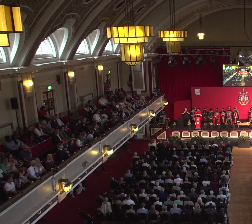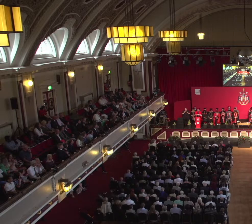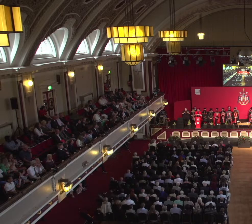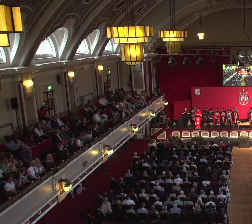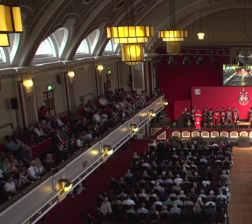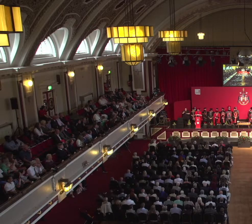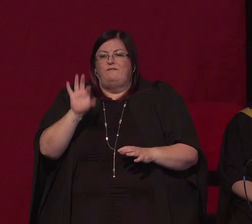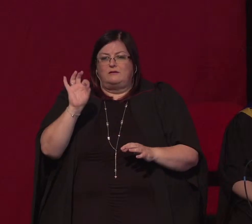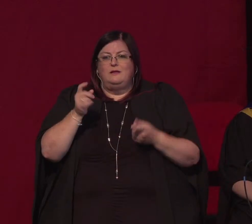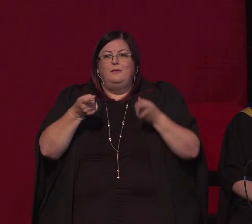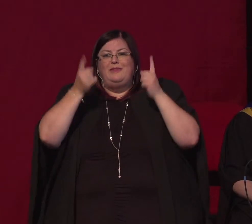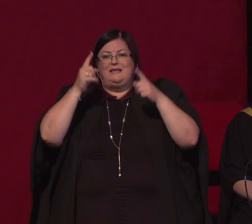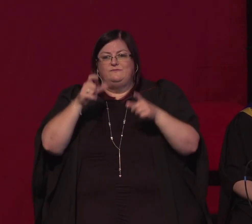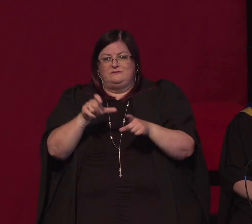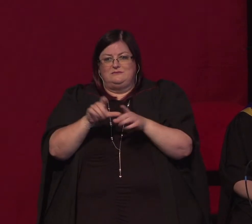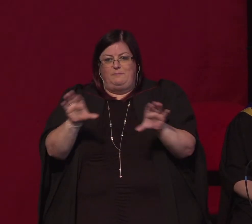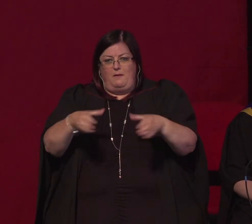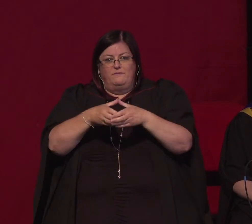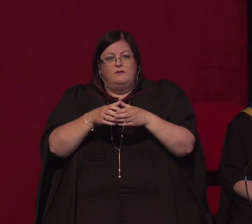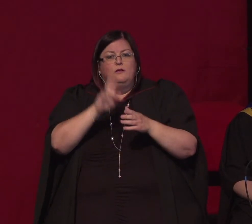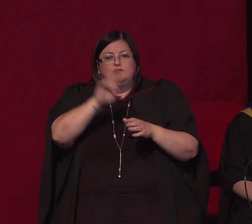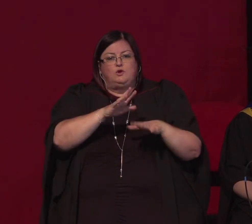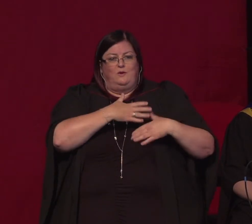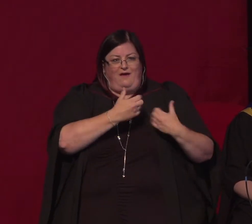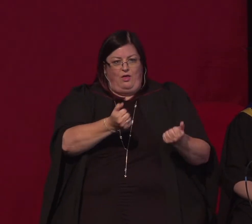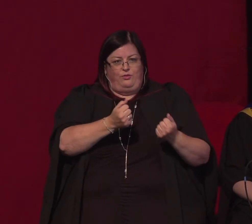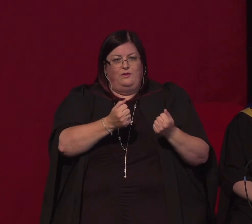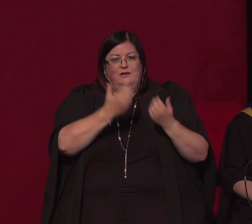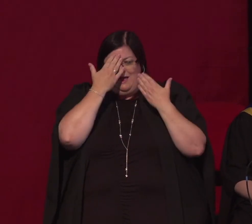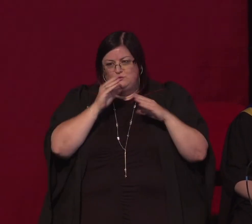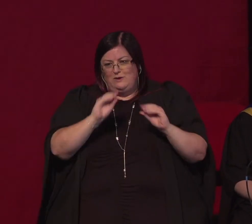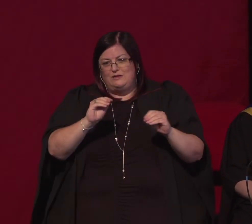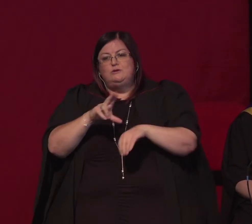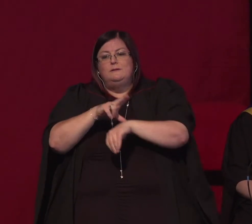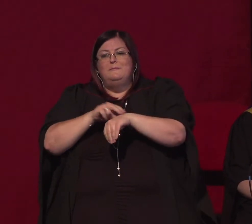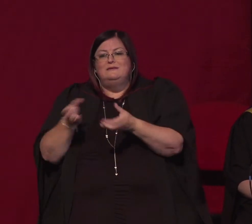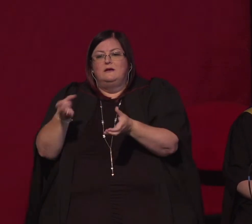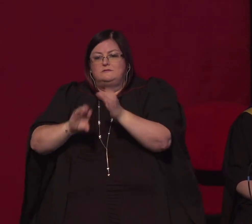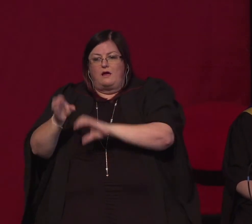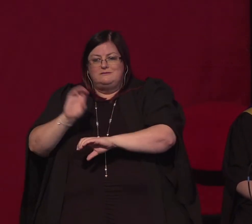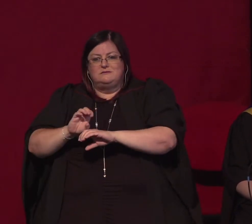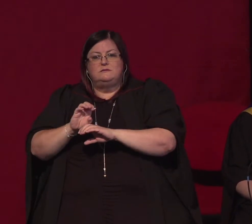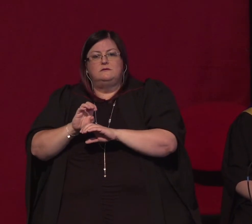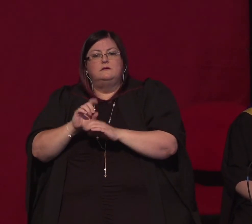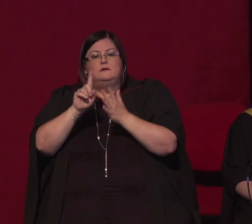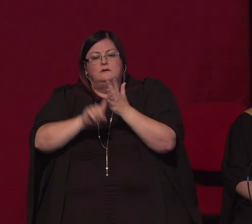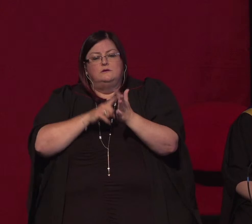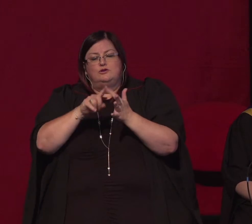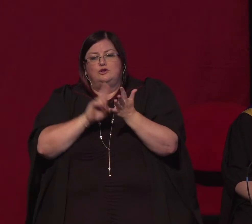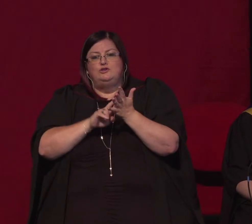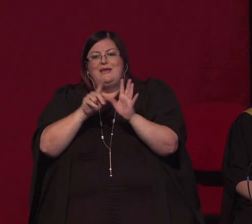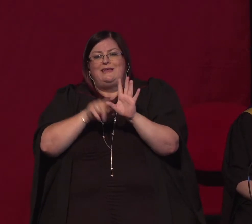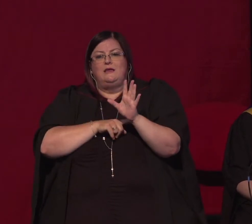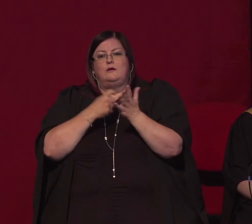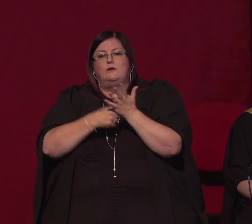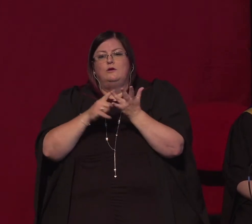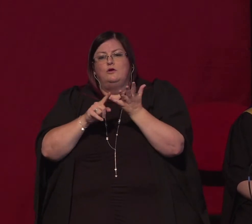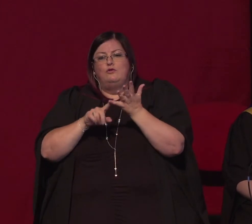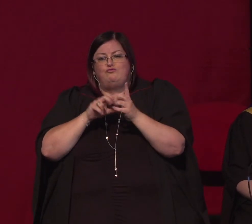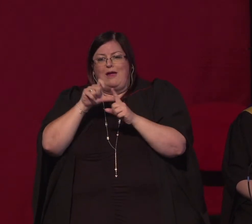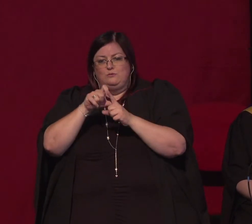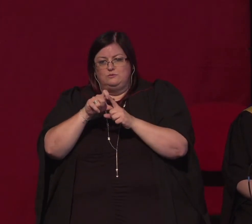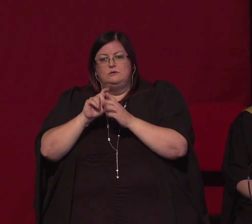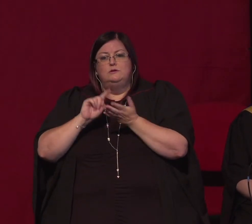I invite the Head of Department from the School of Health, Education, Policing and Sciences, Jenny Round, to present the graduands